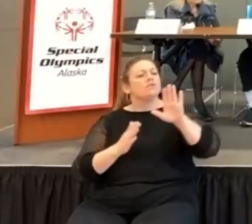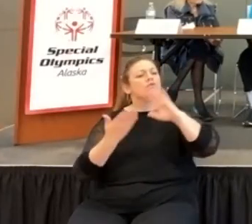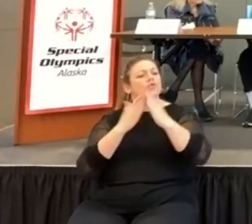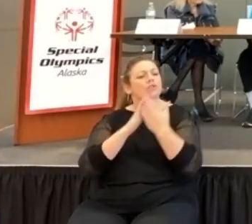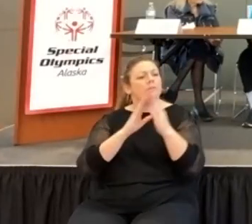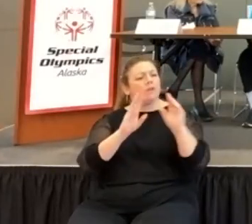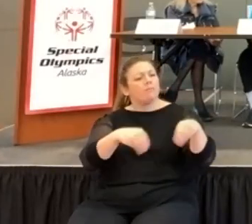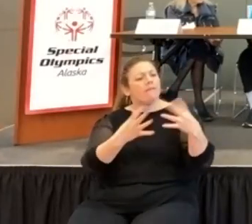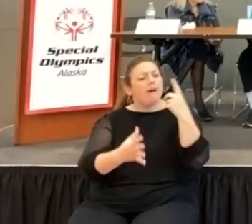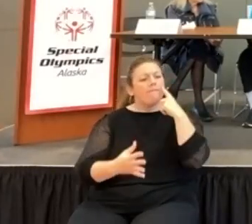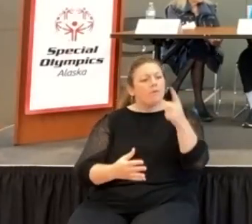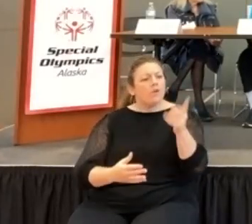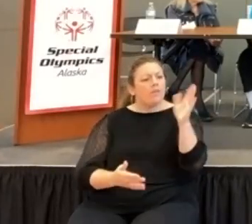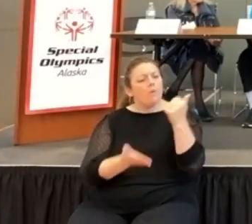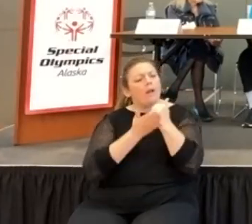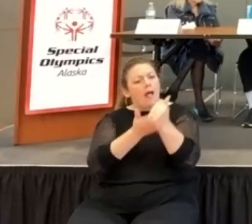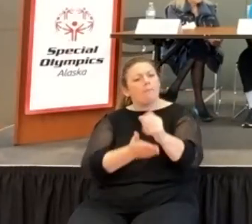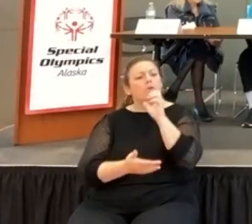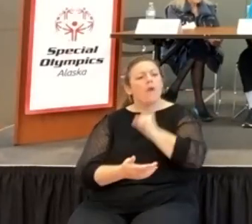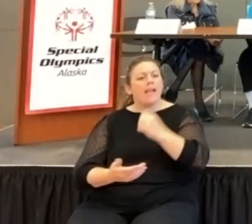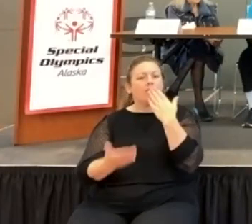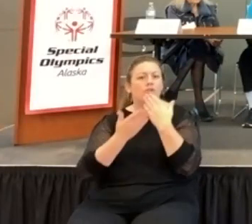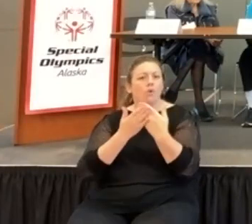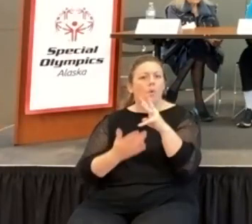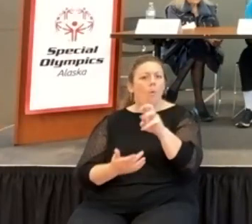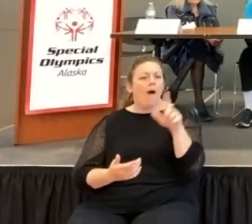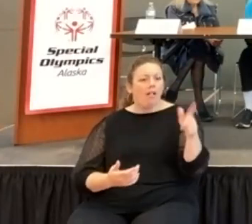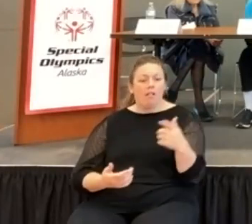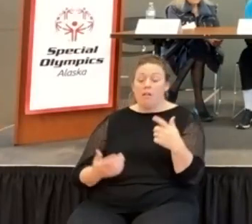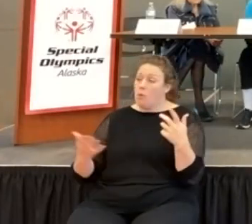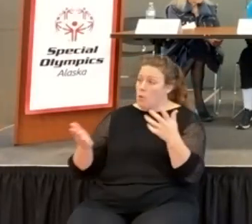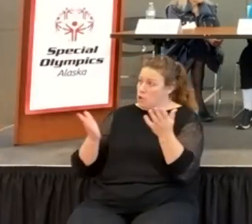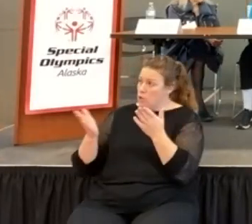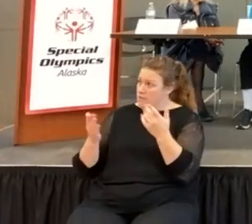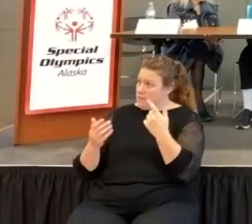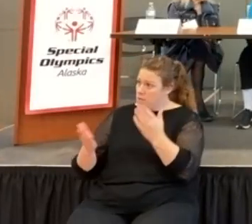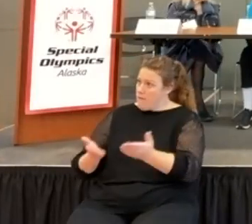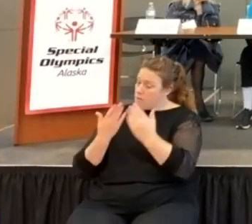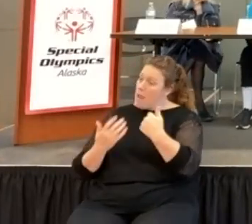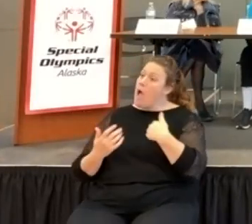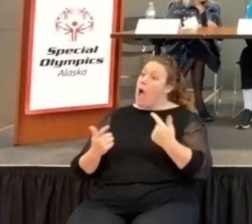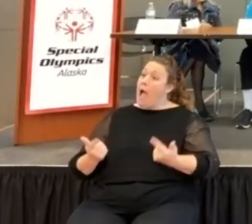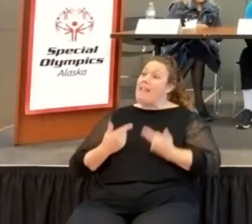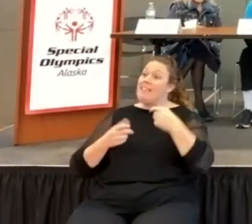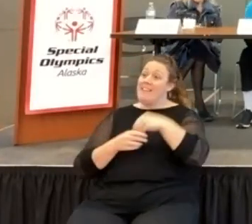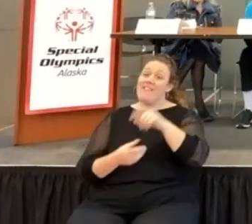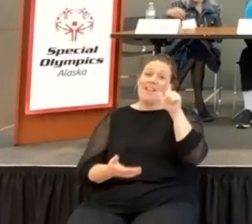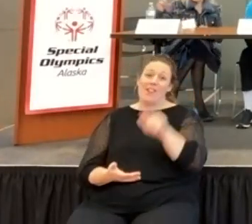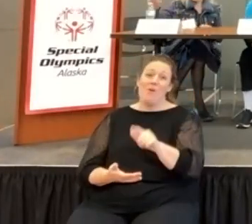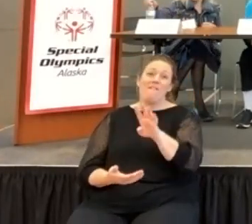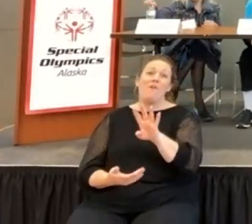well? What services would my community offer me? Even though I live in the lower 48